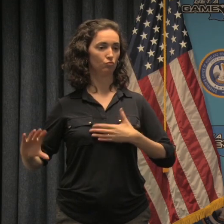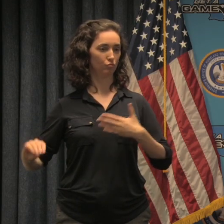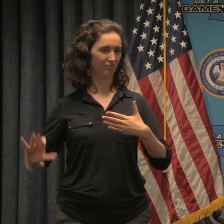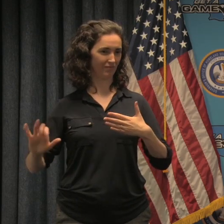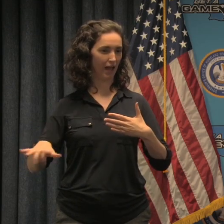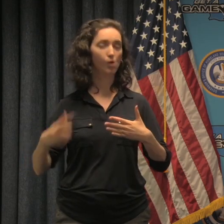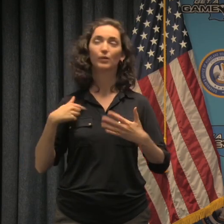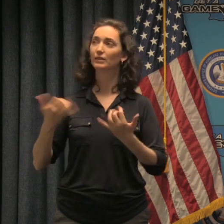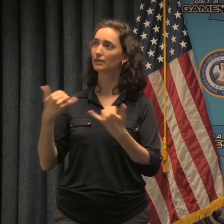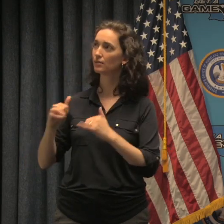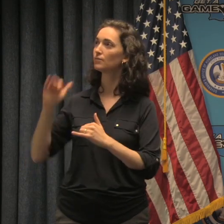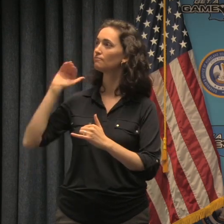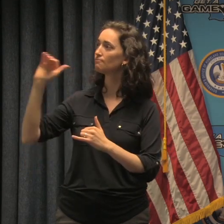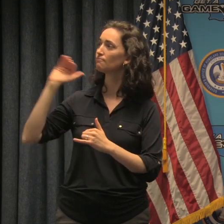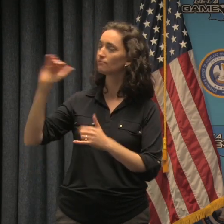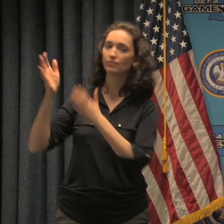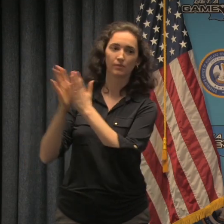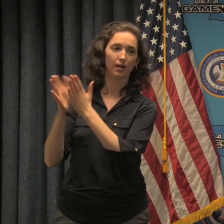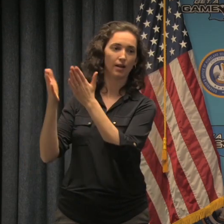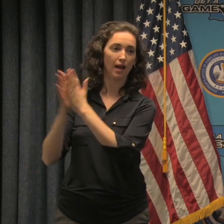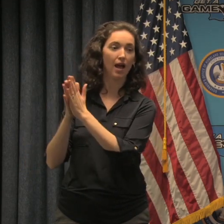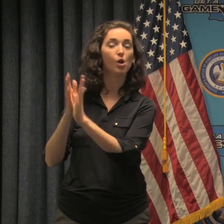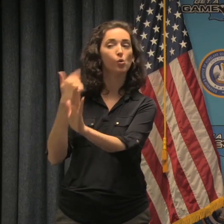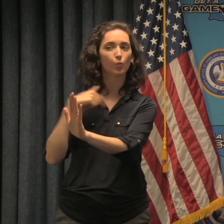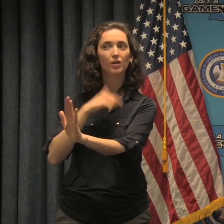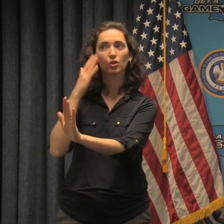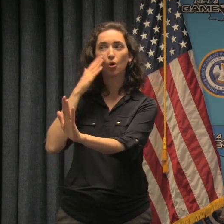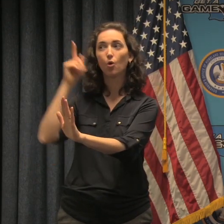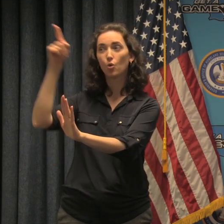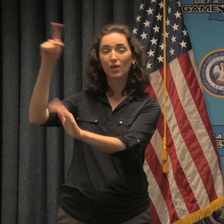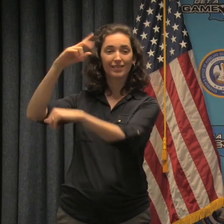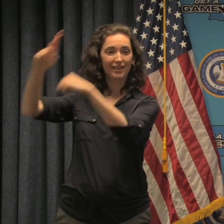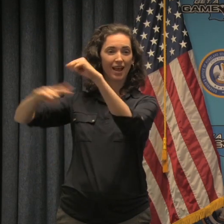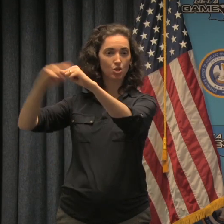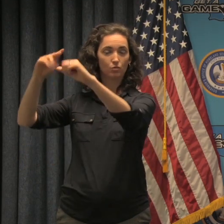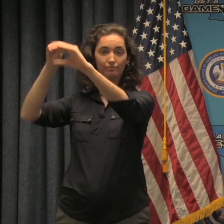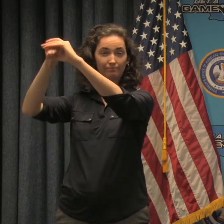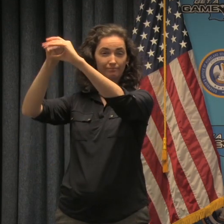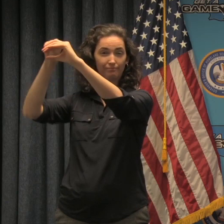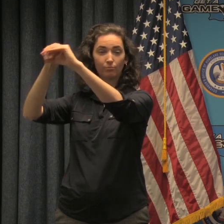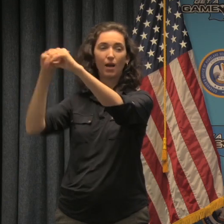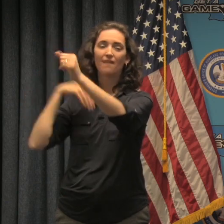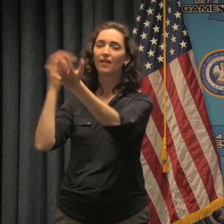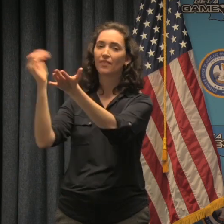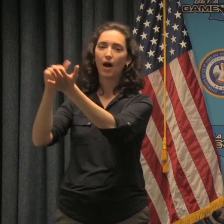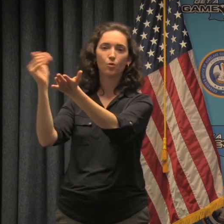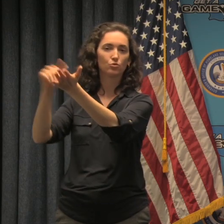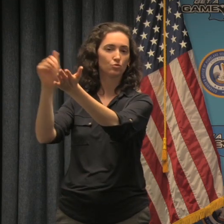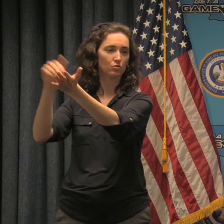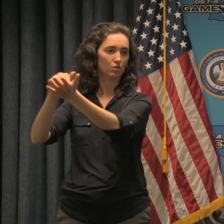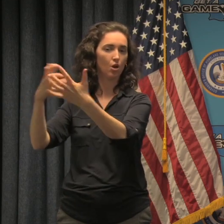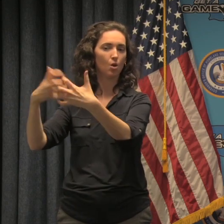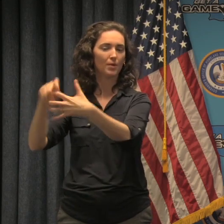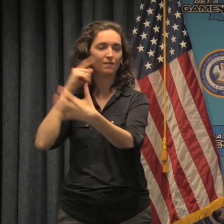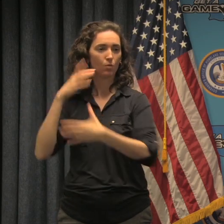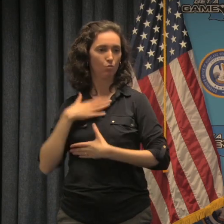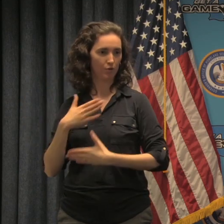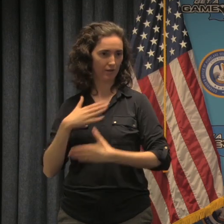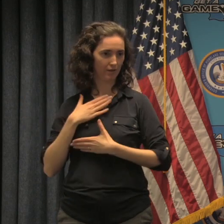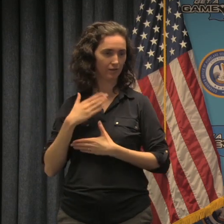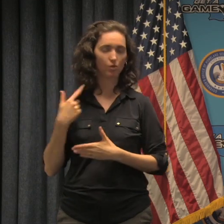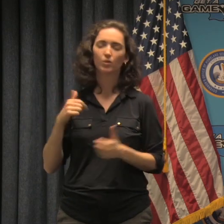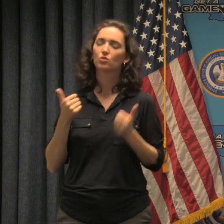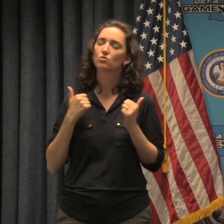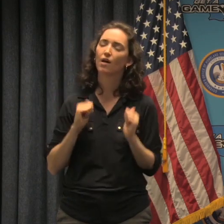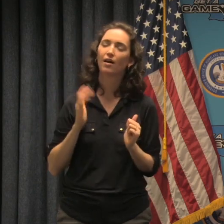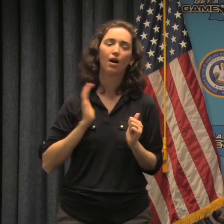remain several thousand ventilators in the strategic national stockpile. We're doing everything we can to put ourselves in